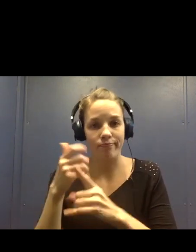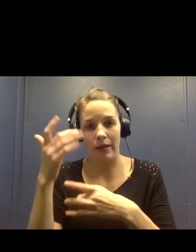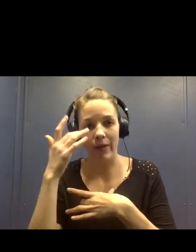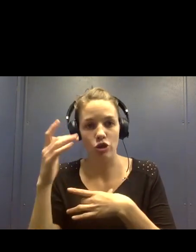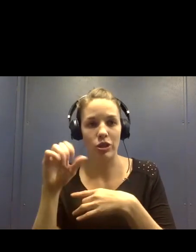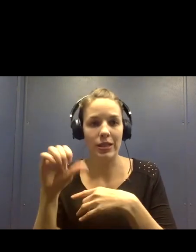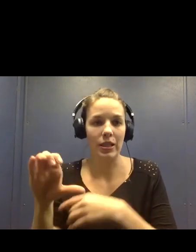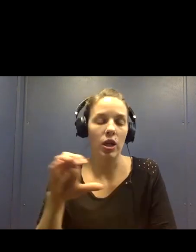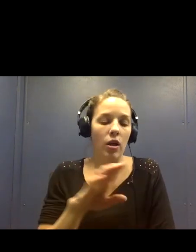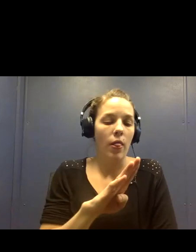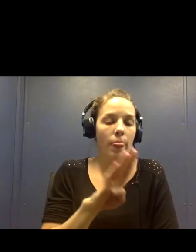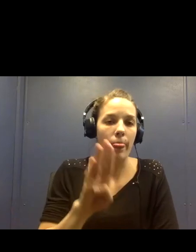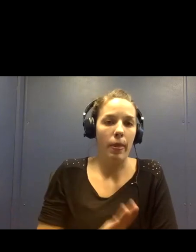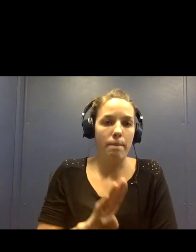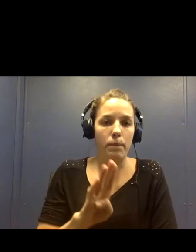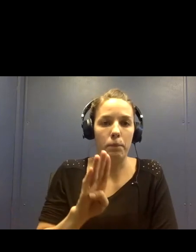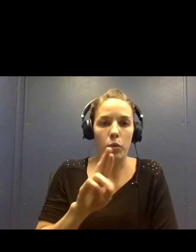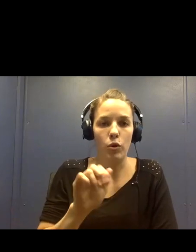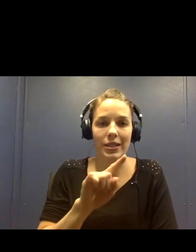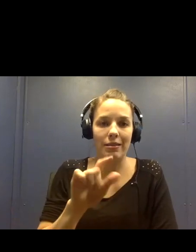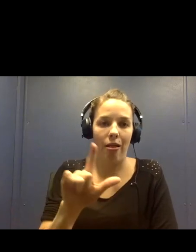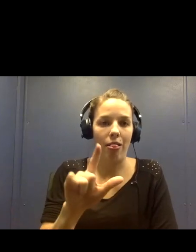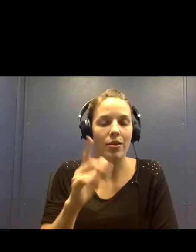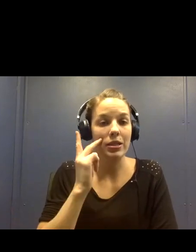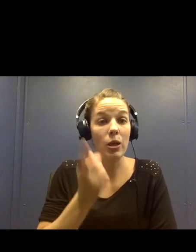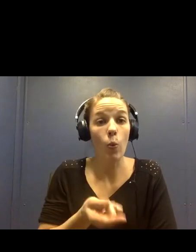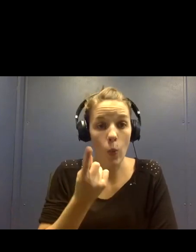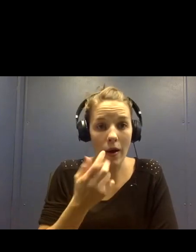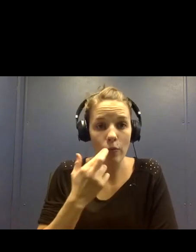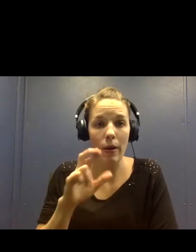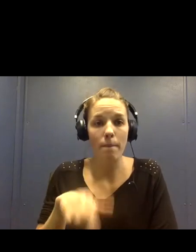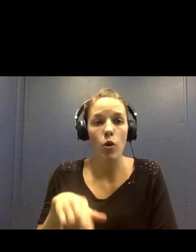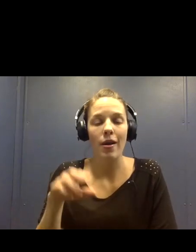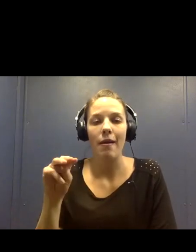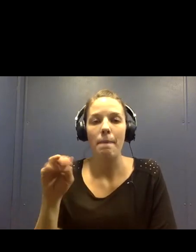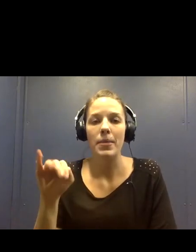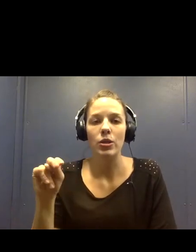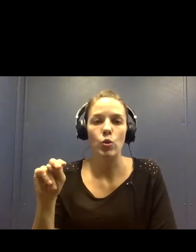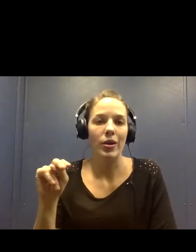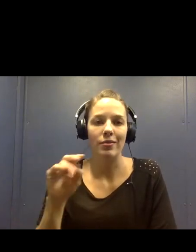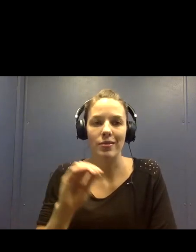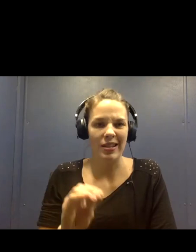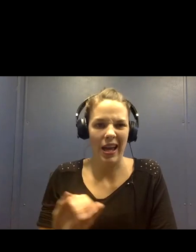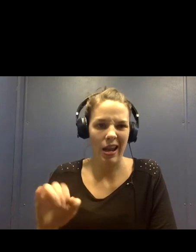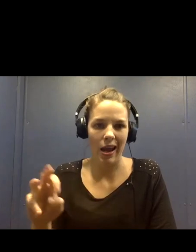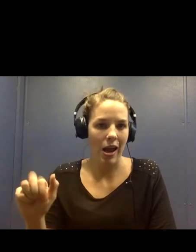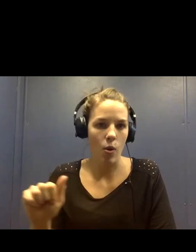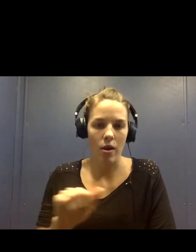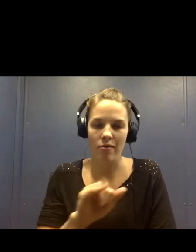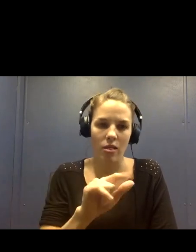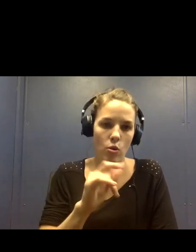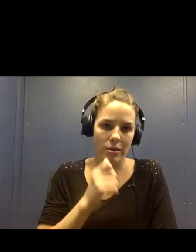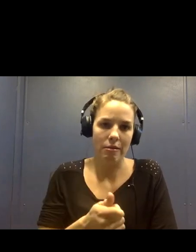The Brazil variant has been seen in a single report in Minnesota, none in Iowa or